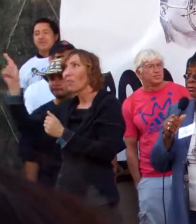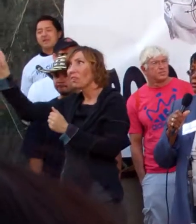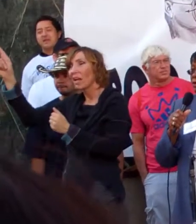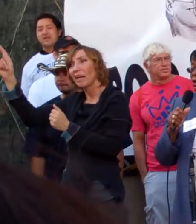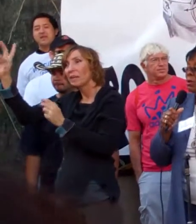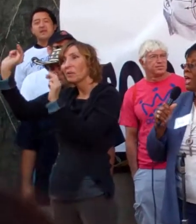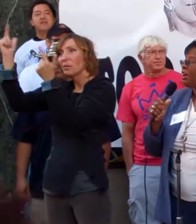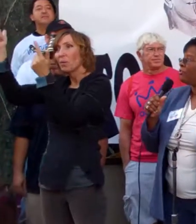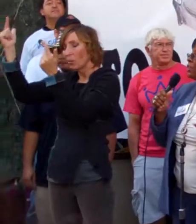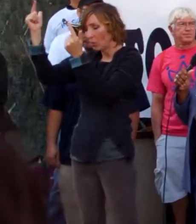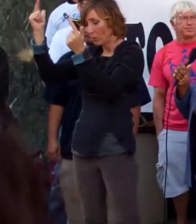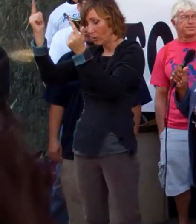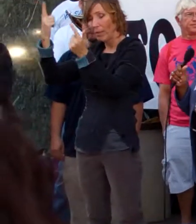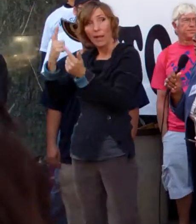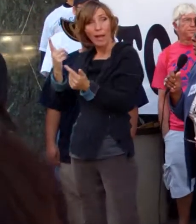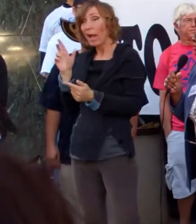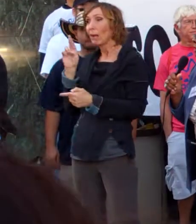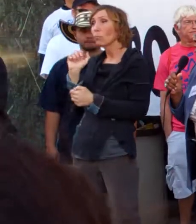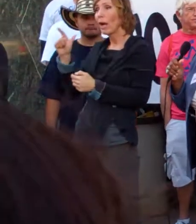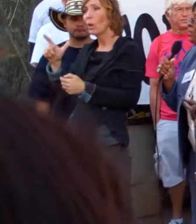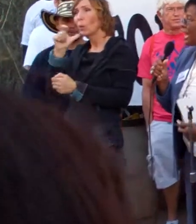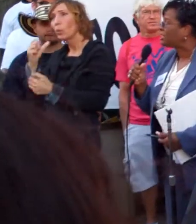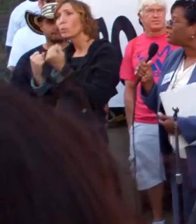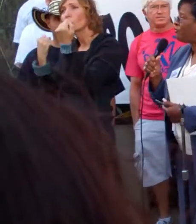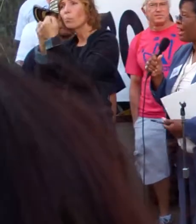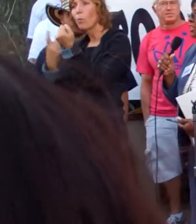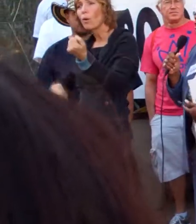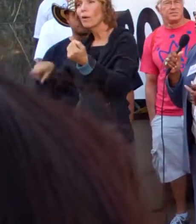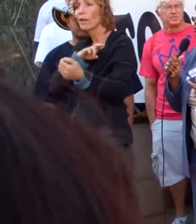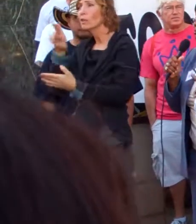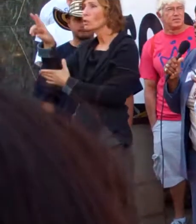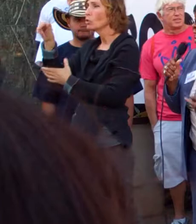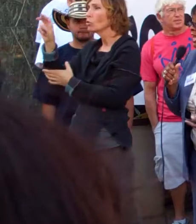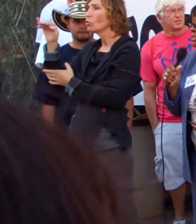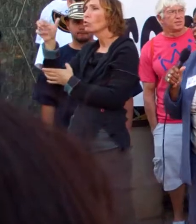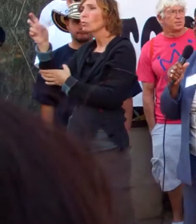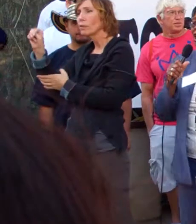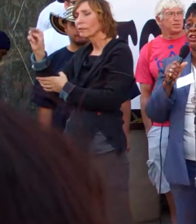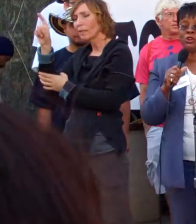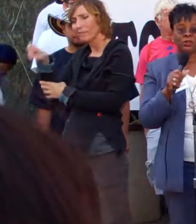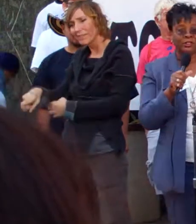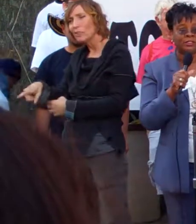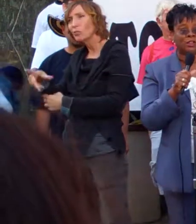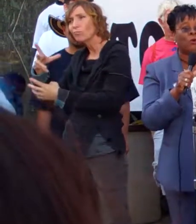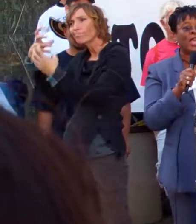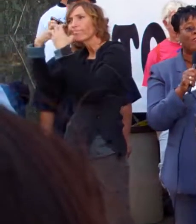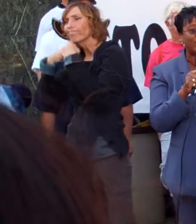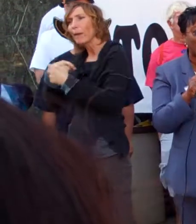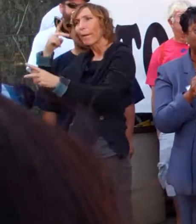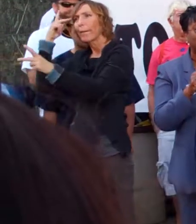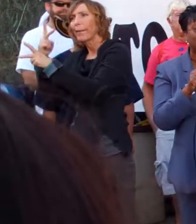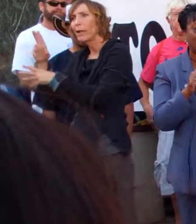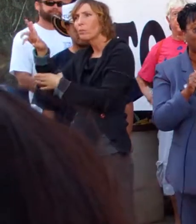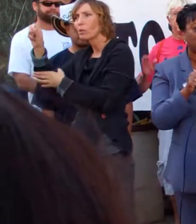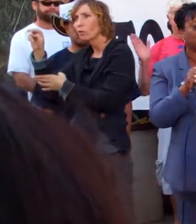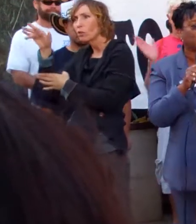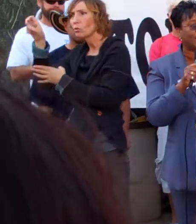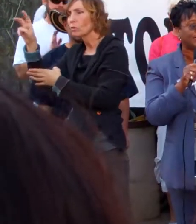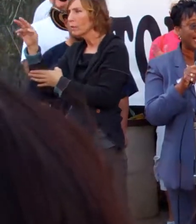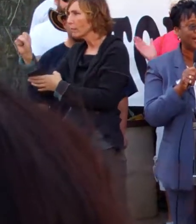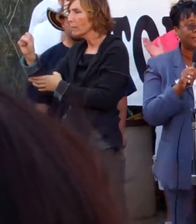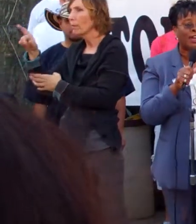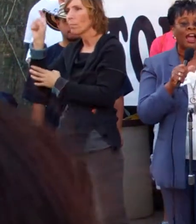Raul? We have unions. We've got to fight to protect our unions. We have got to fight